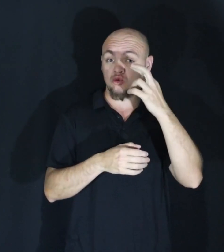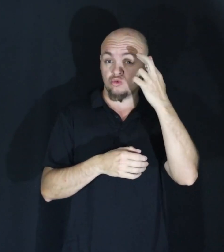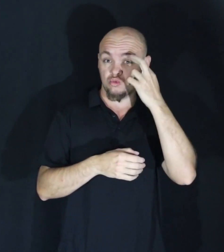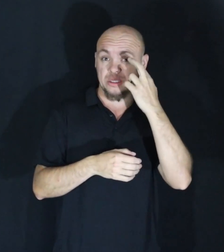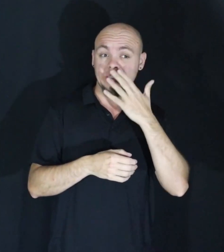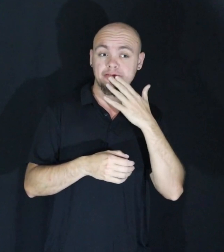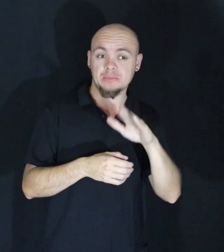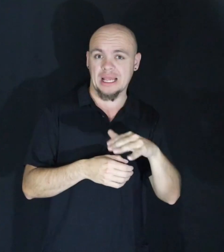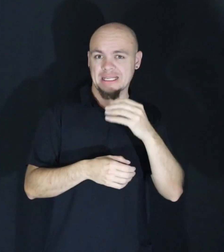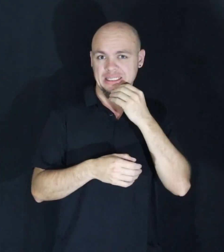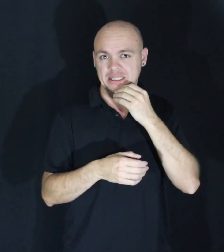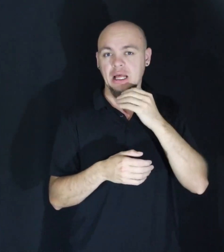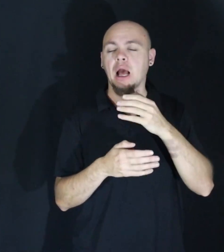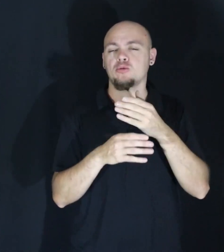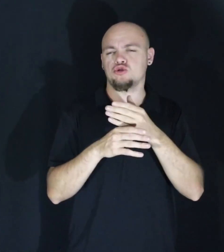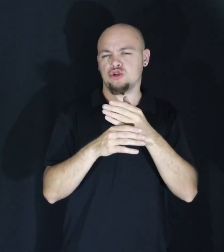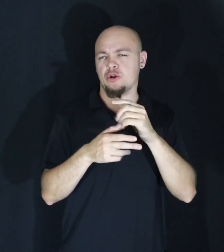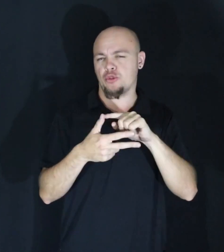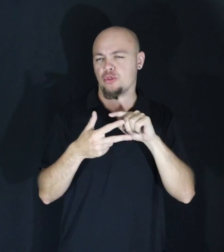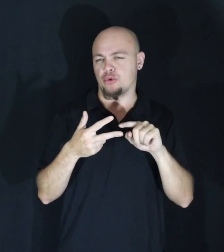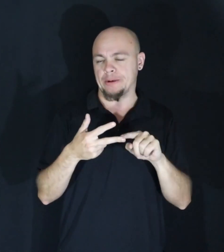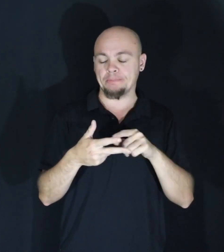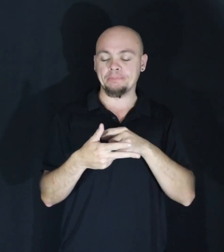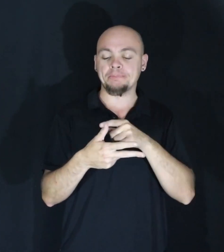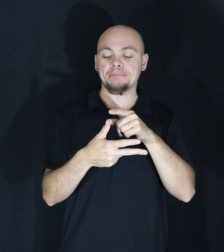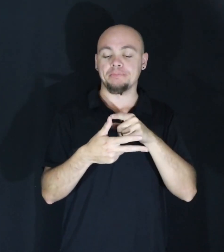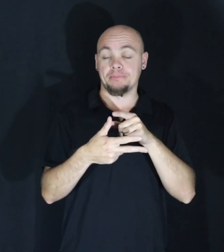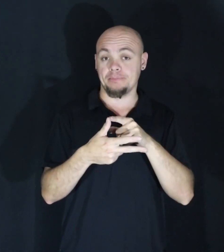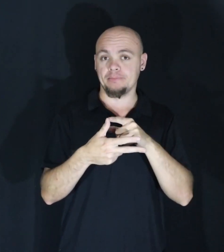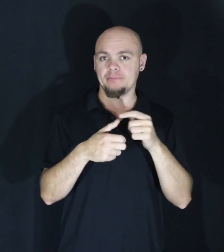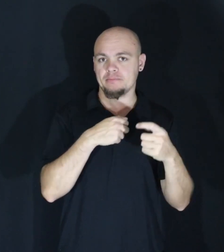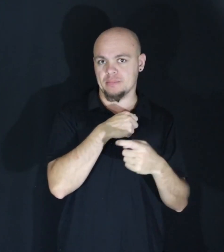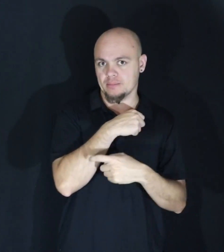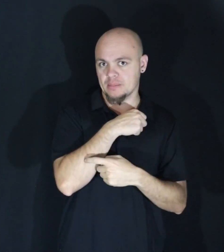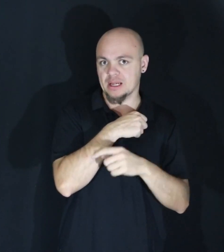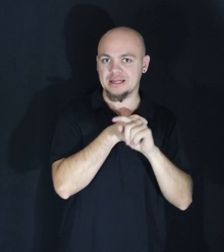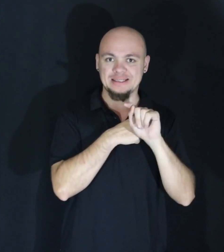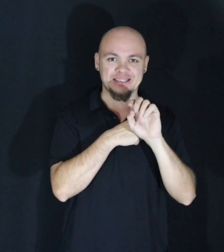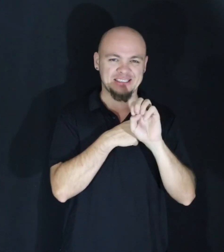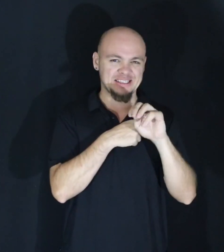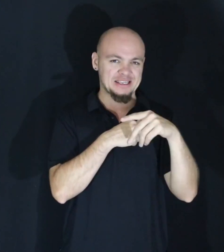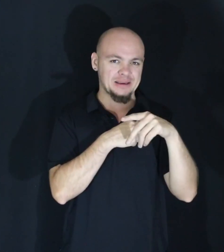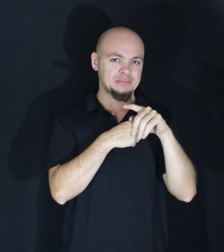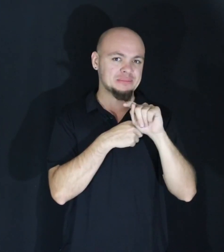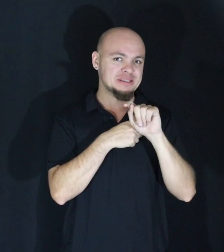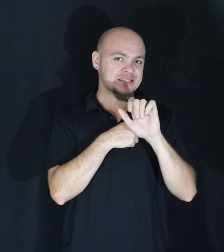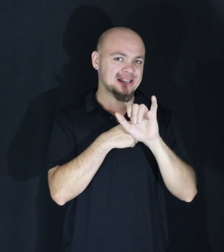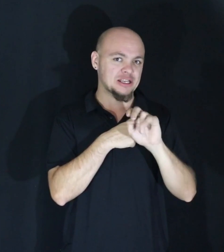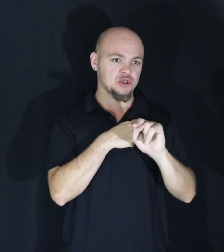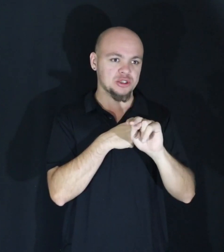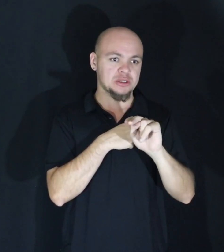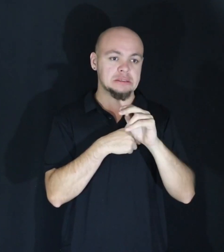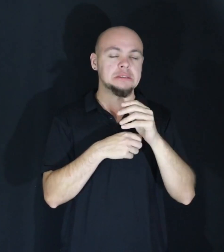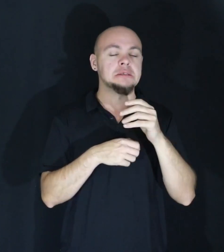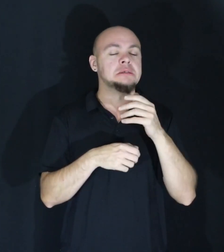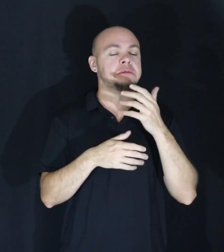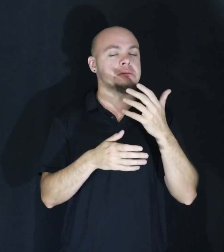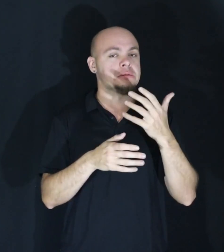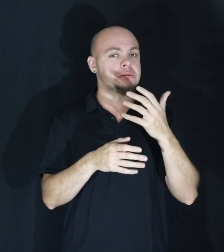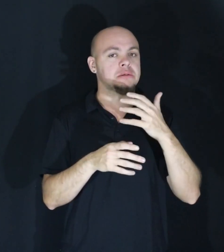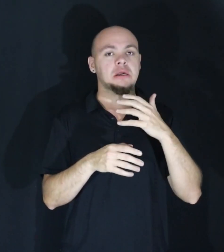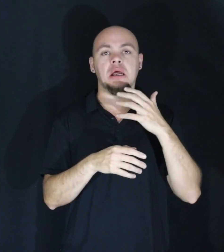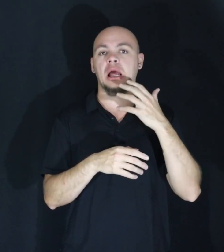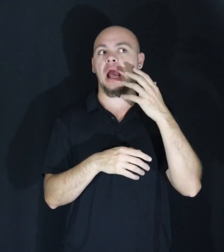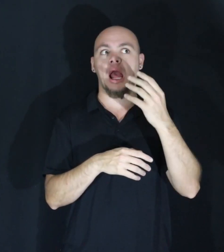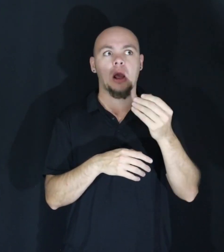eat badly. I'll share 3. Reason number 1, temptation. We are being set up to eat badly. Just head out